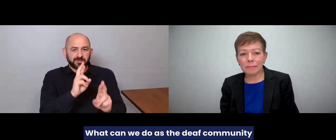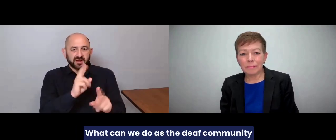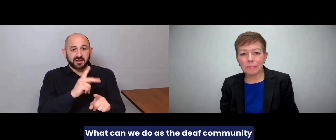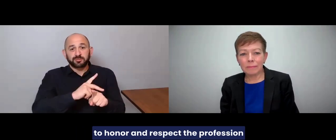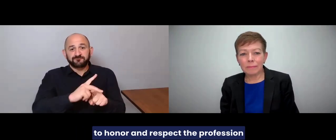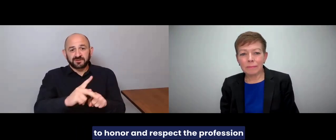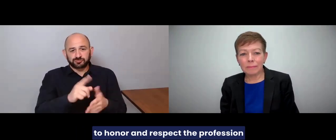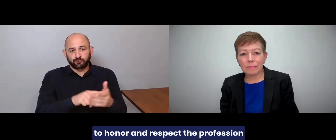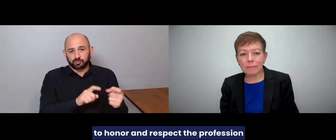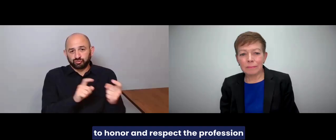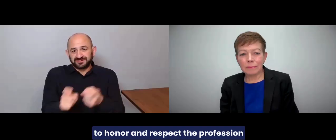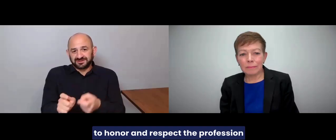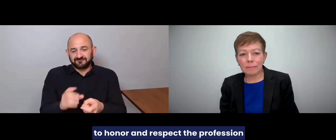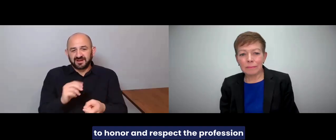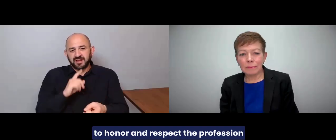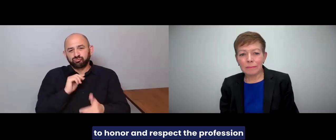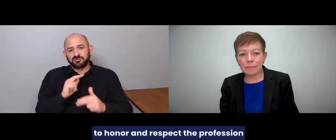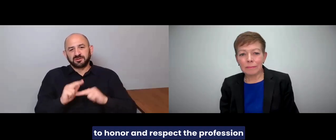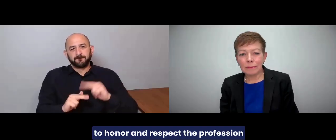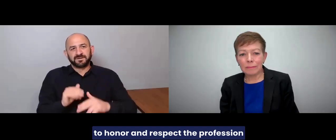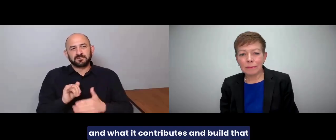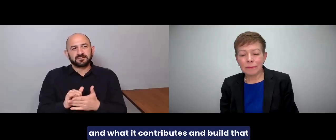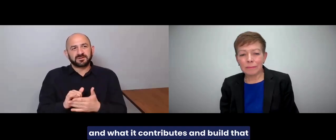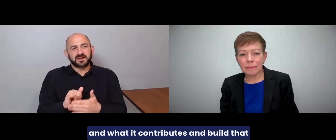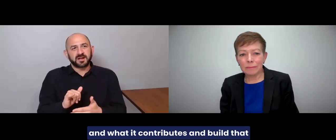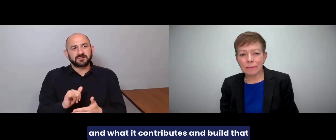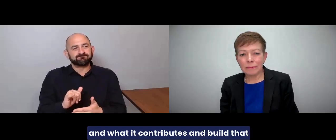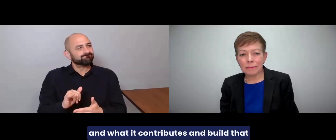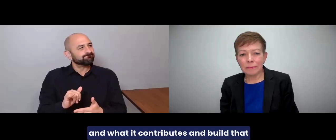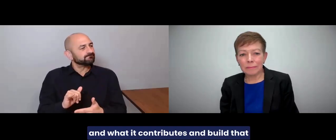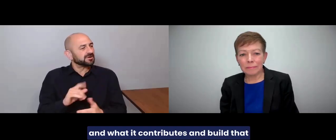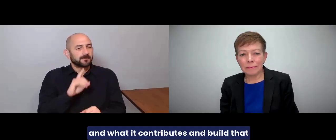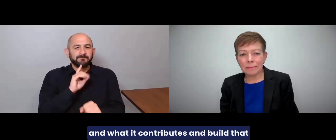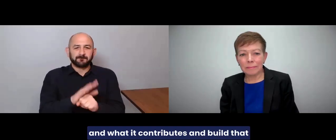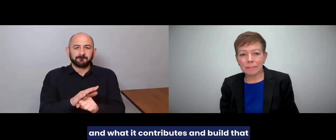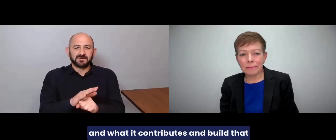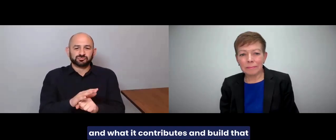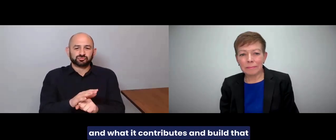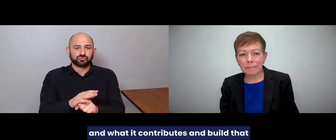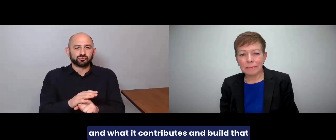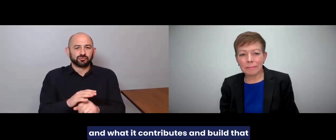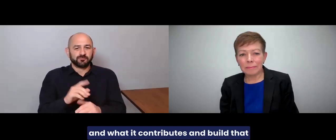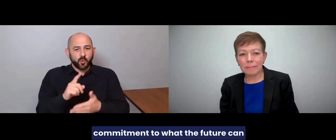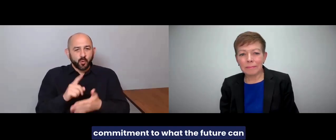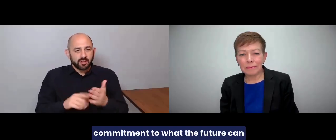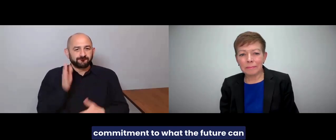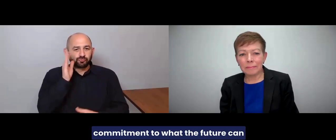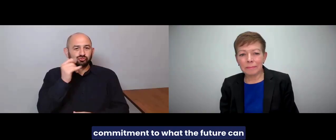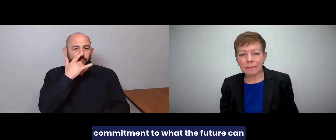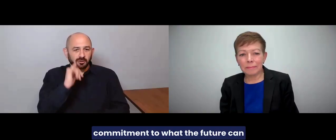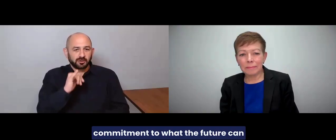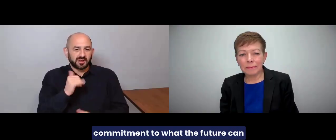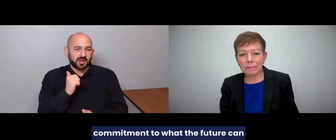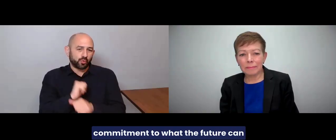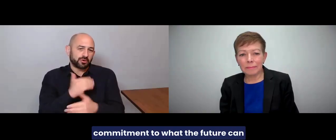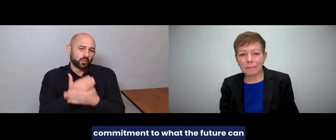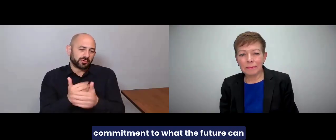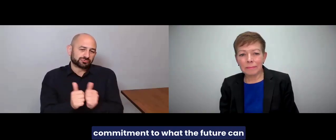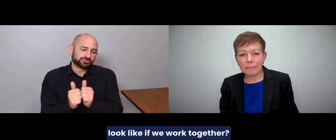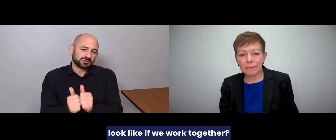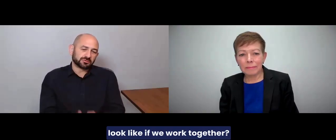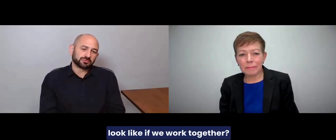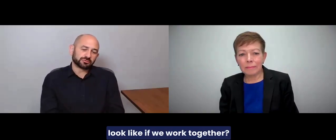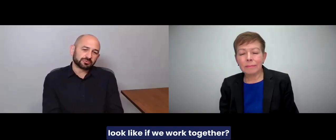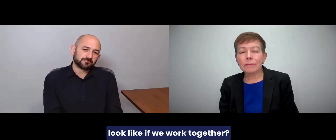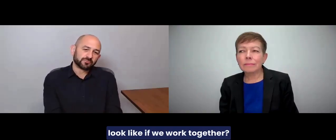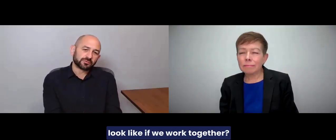as the deaf community to honor and respect the profession and what it contributes and build that commitment to what the future